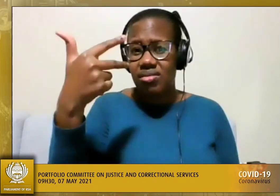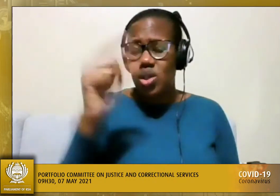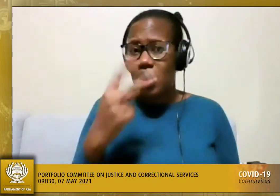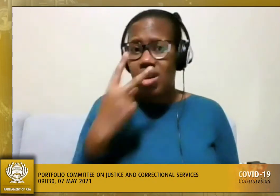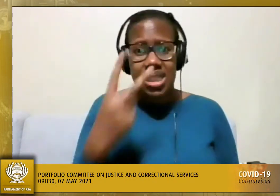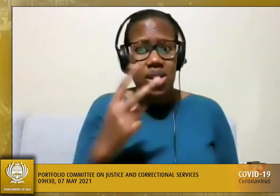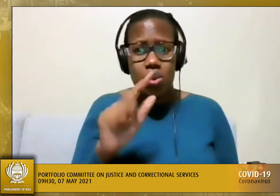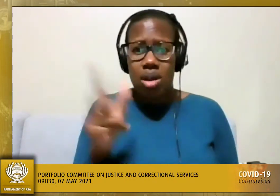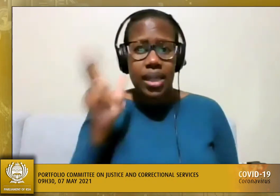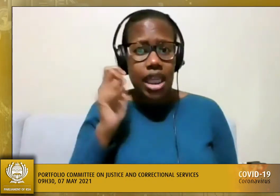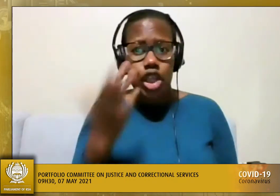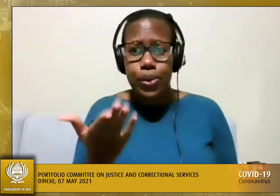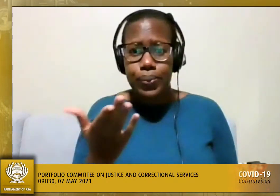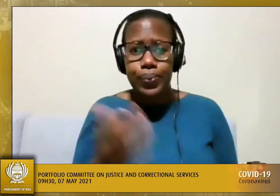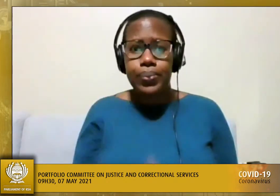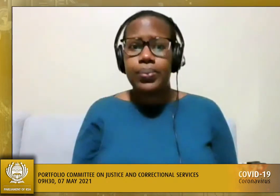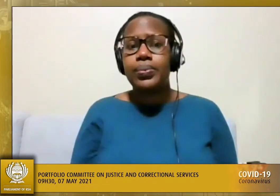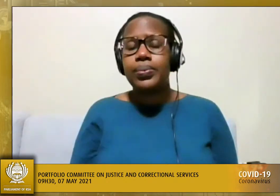you or hear you